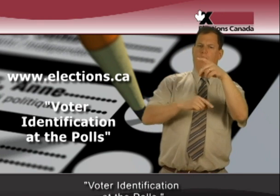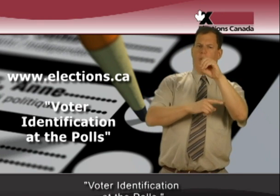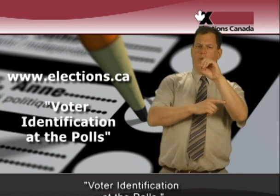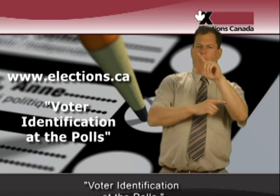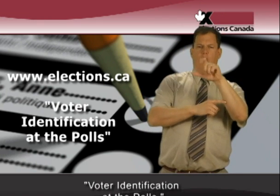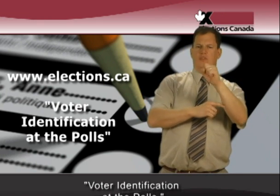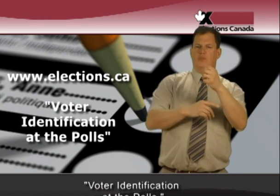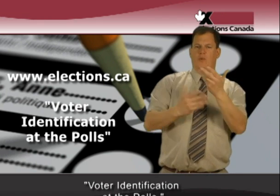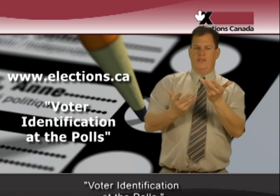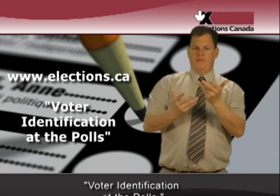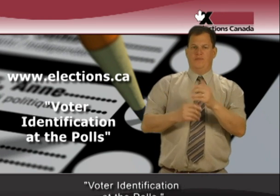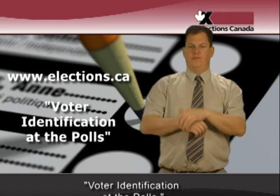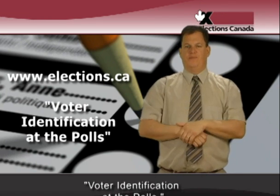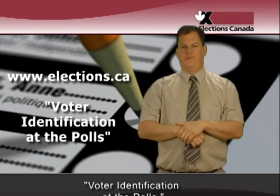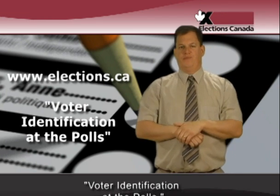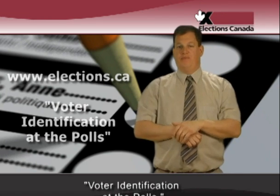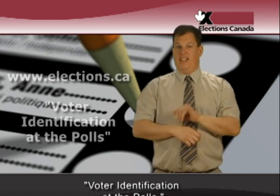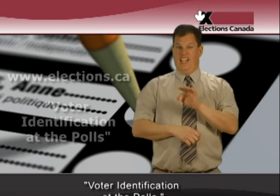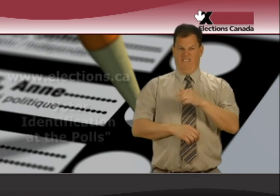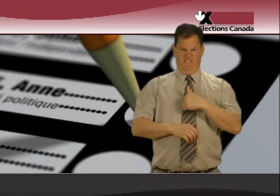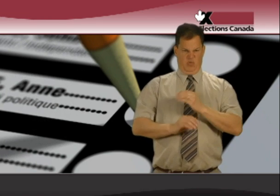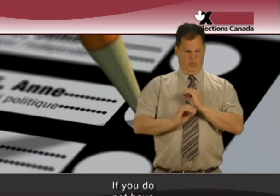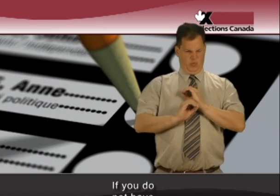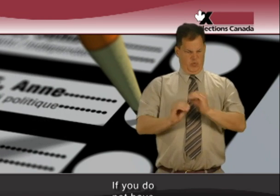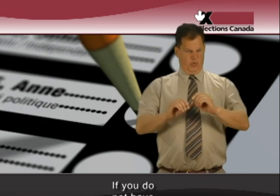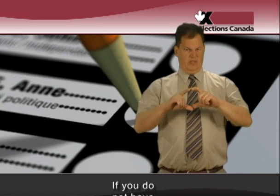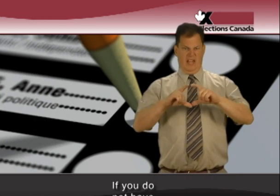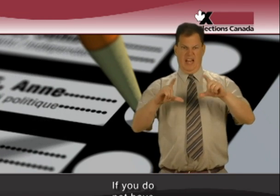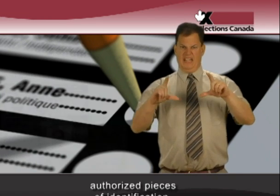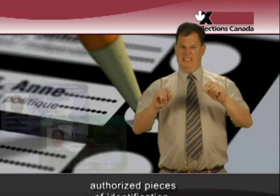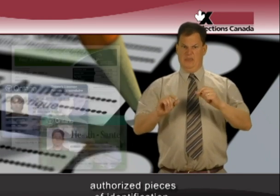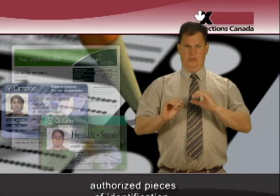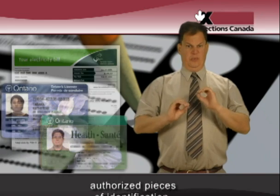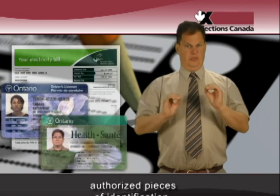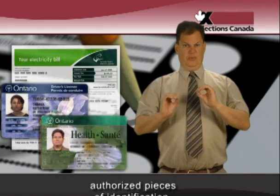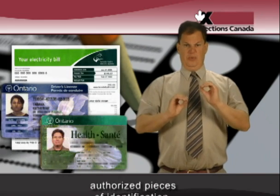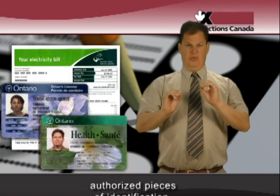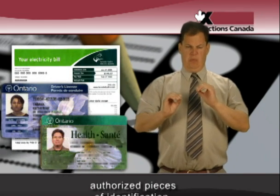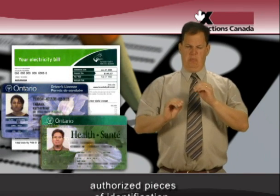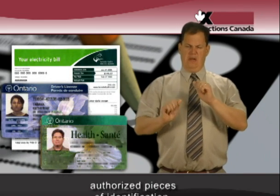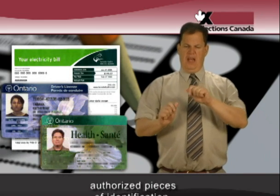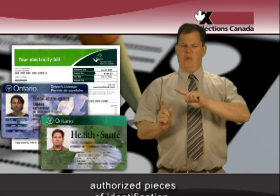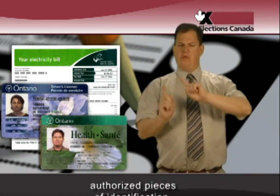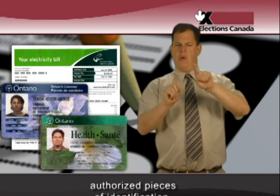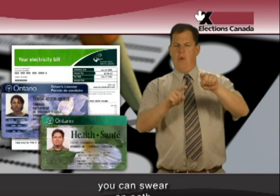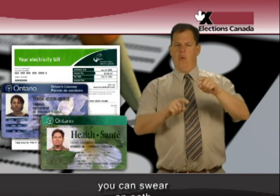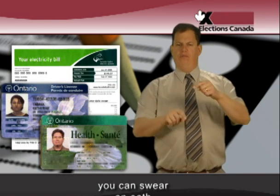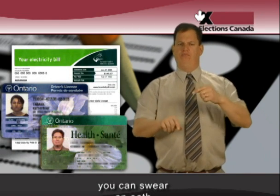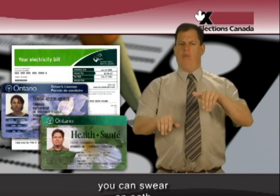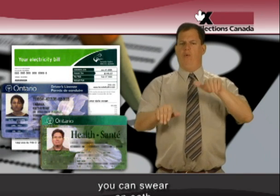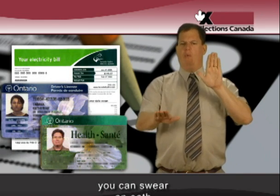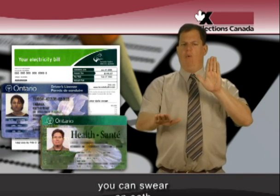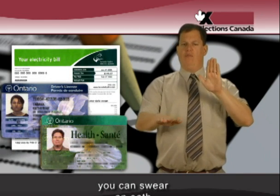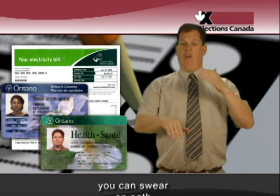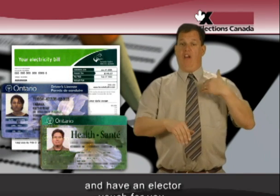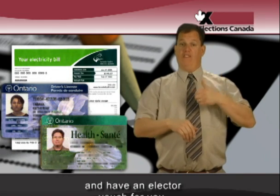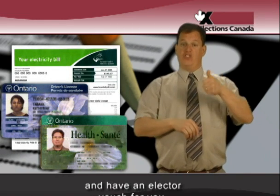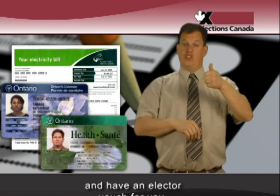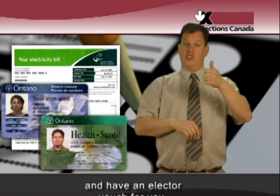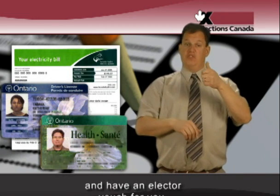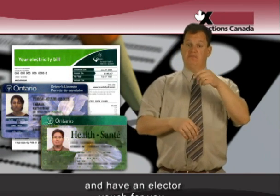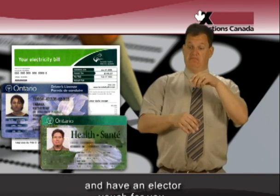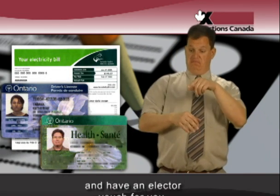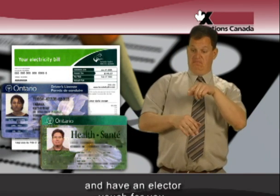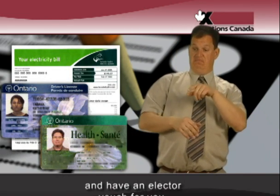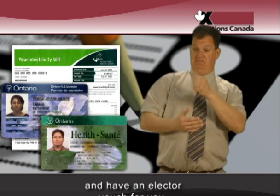Identification at the polls. If you do not have authorized pieces of identification, you can swear an oath and